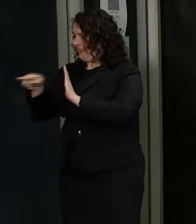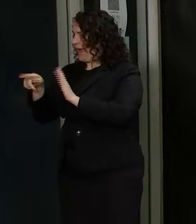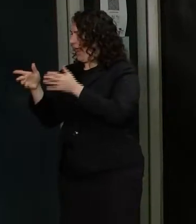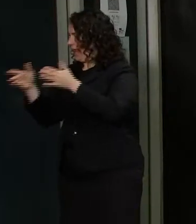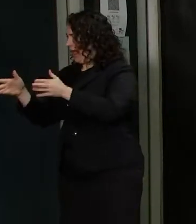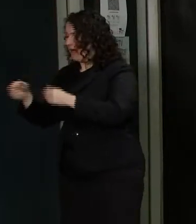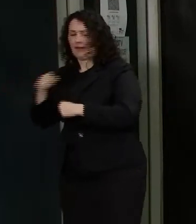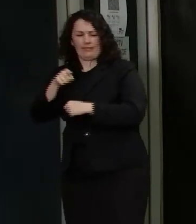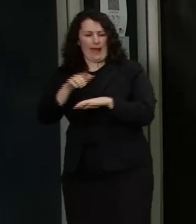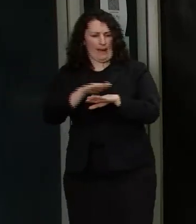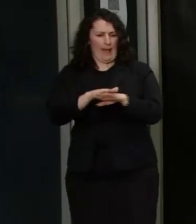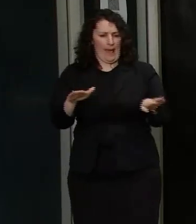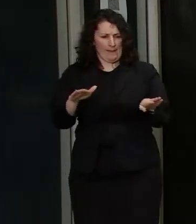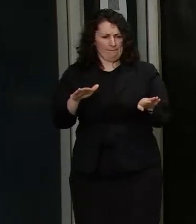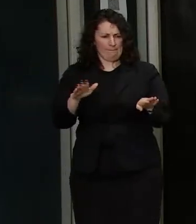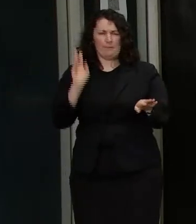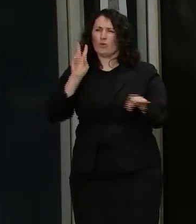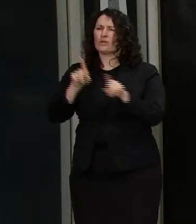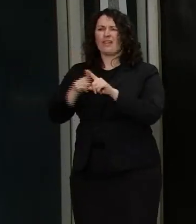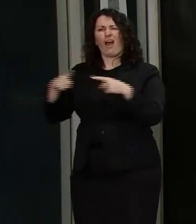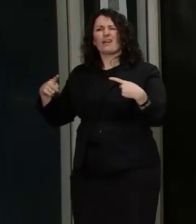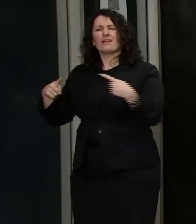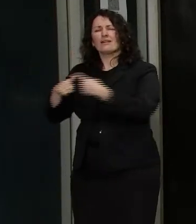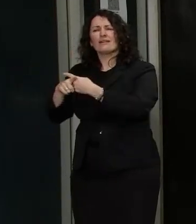I think, you know, if you look at